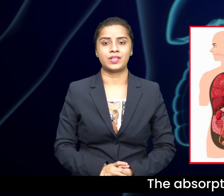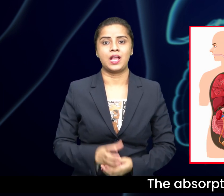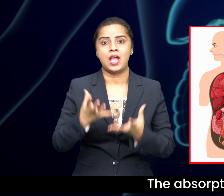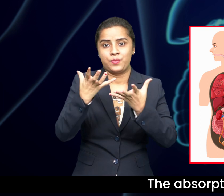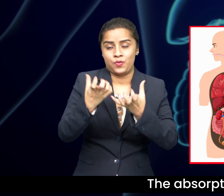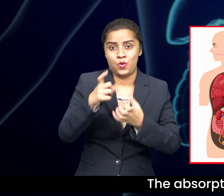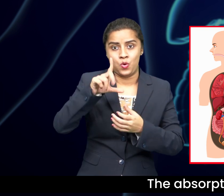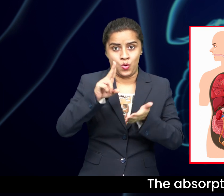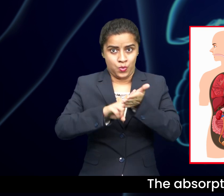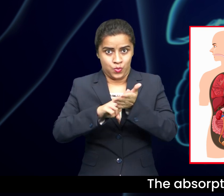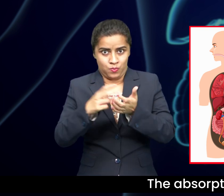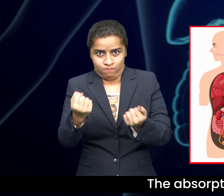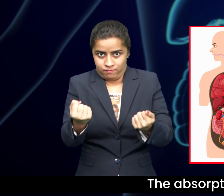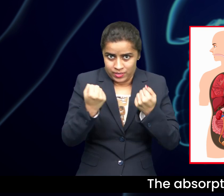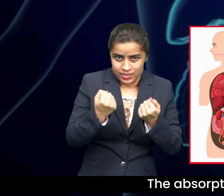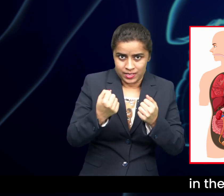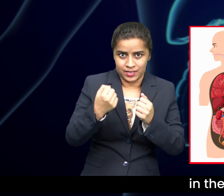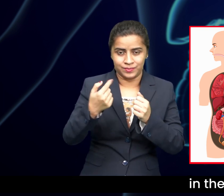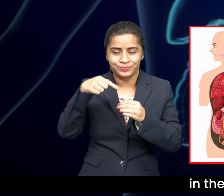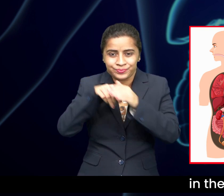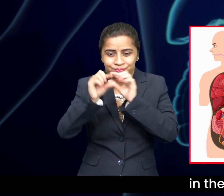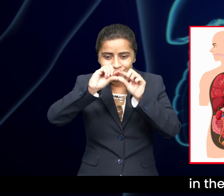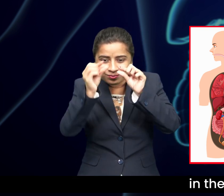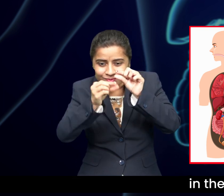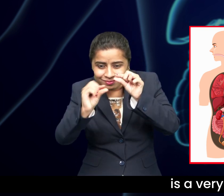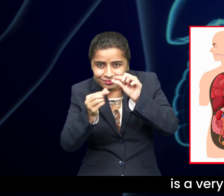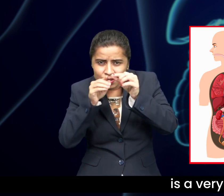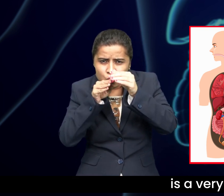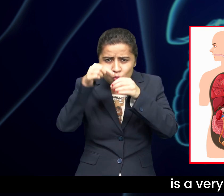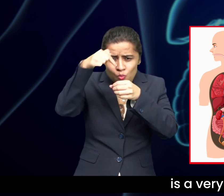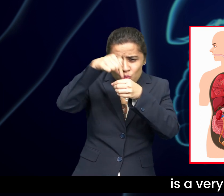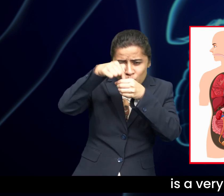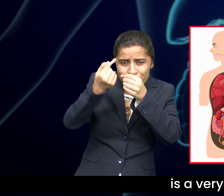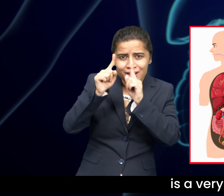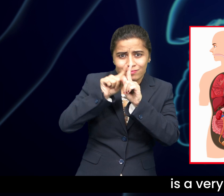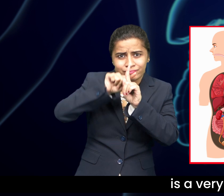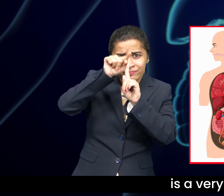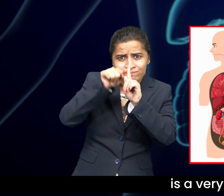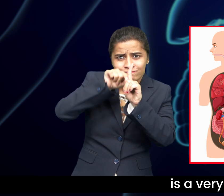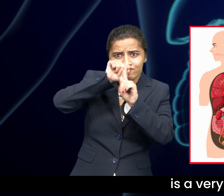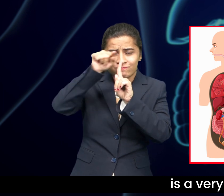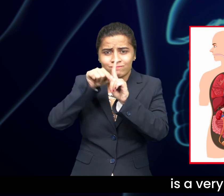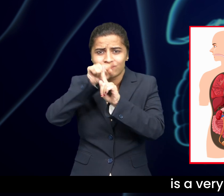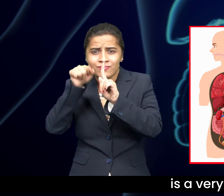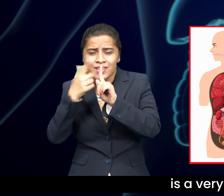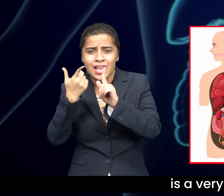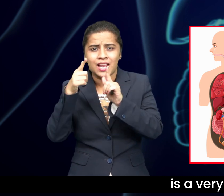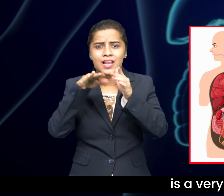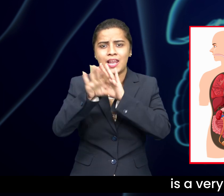The absorption of nutrients by villi in the small intestine is a very selective process.